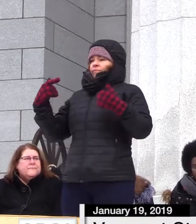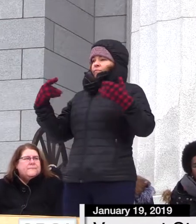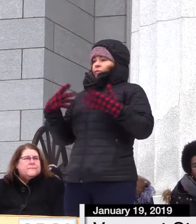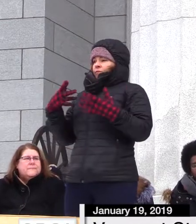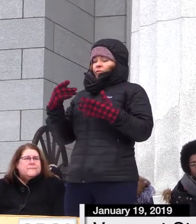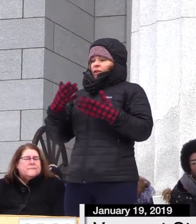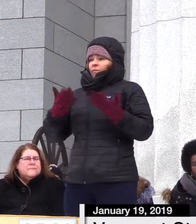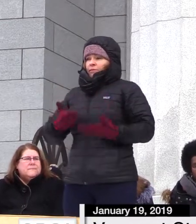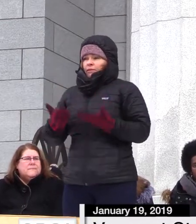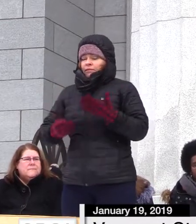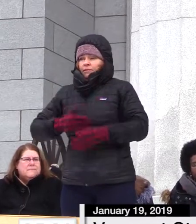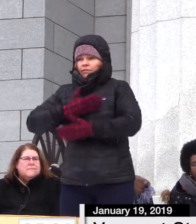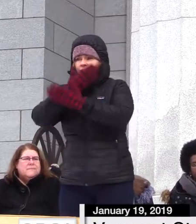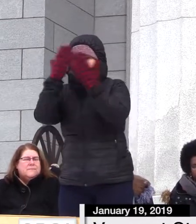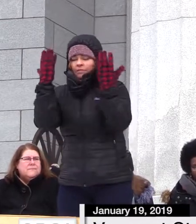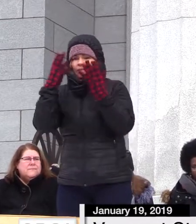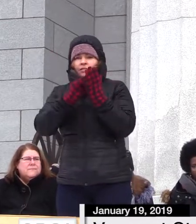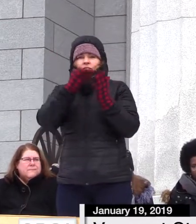you did not notice that